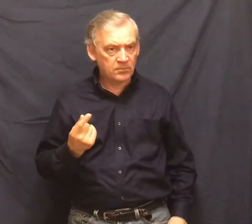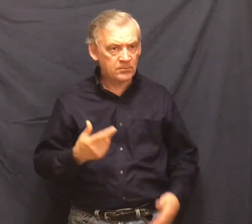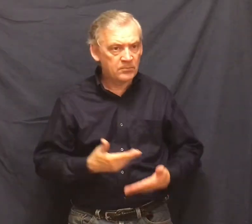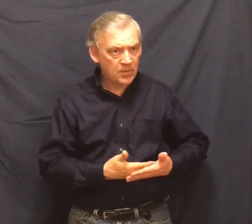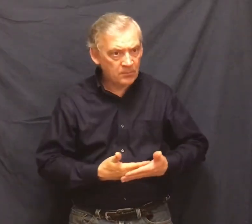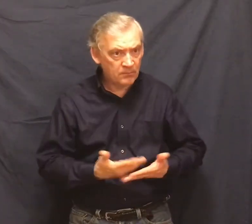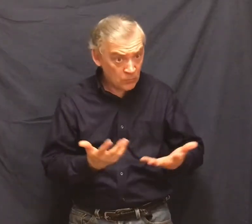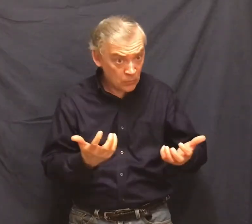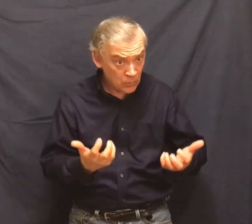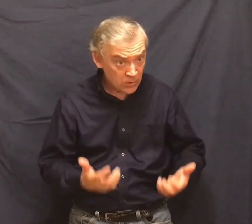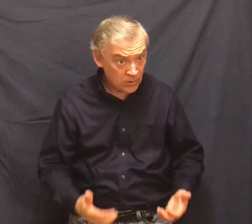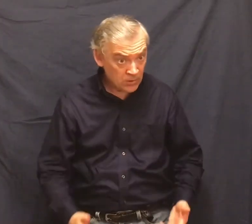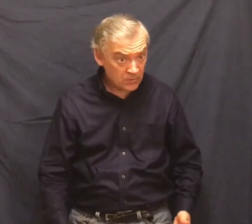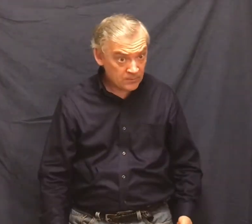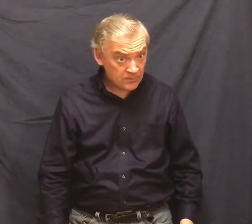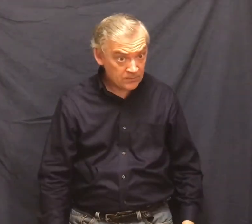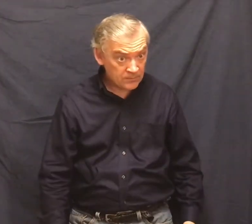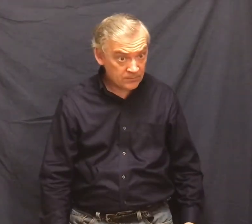He seemed to shake himself free for speech.